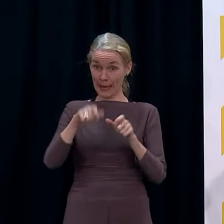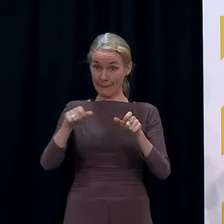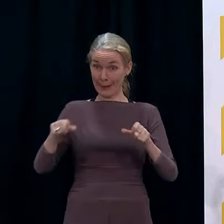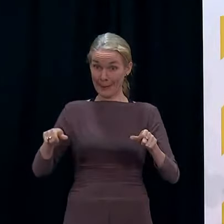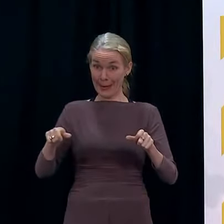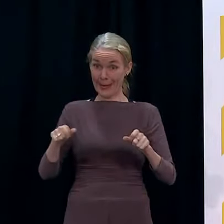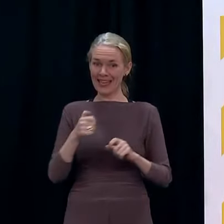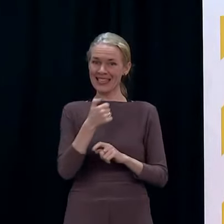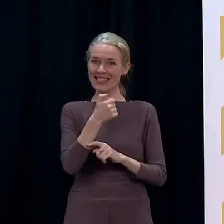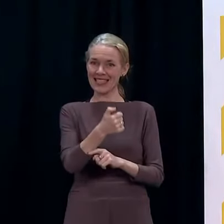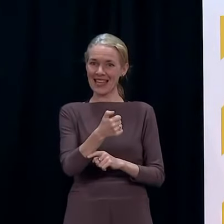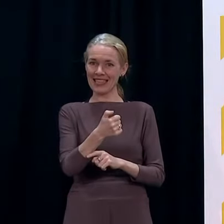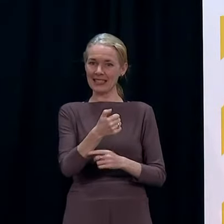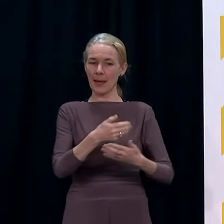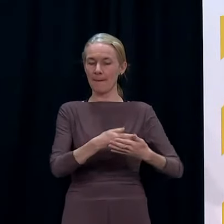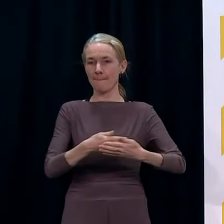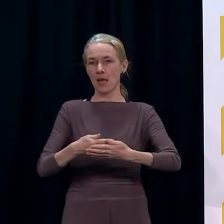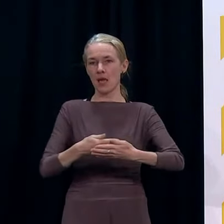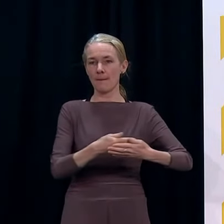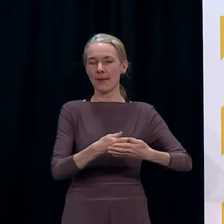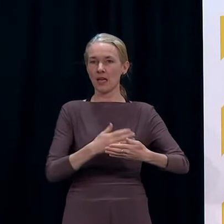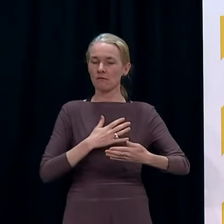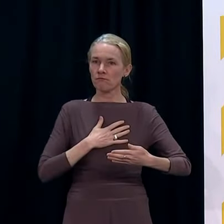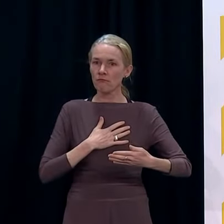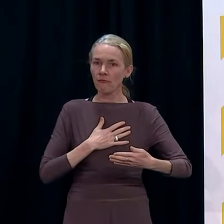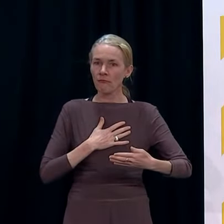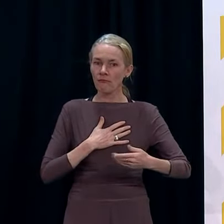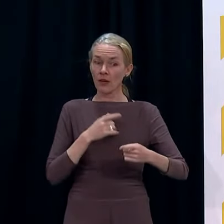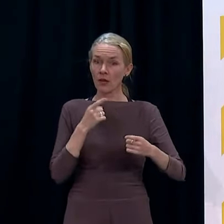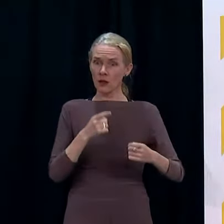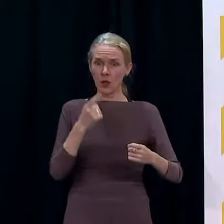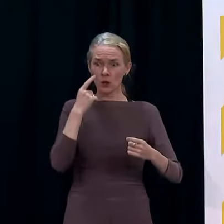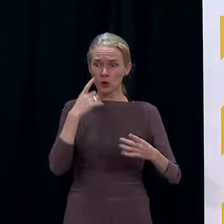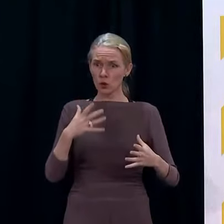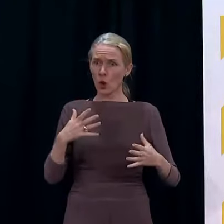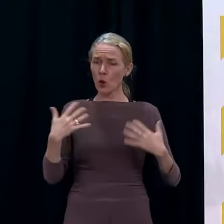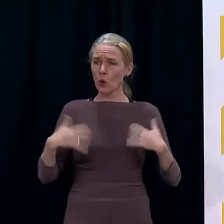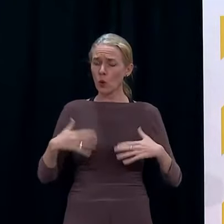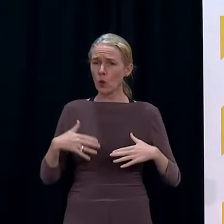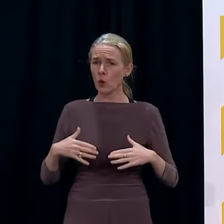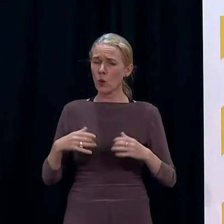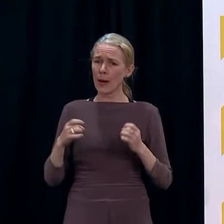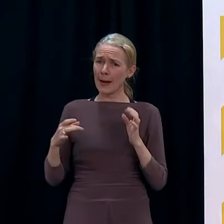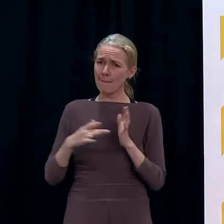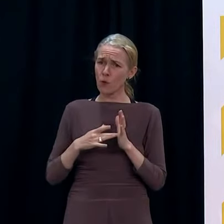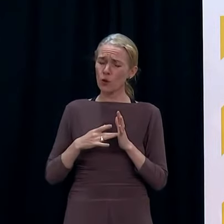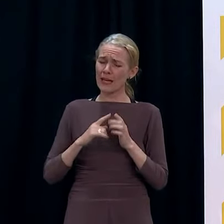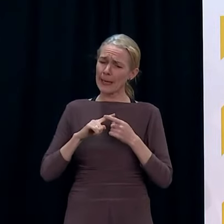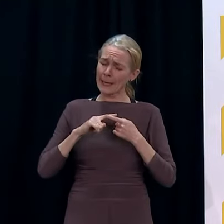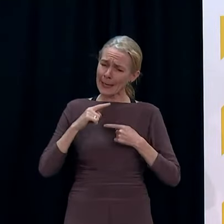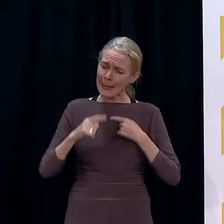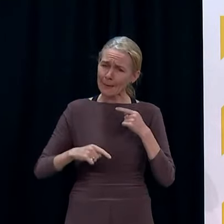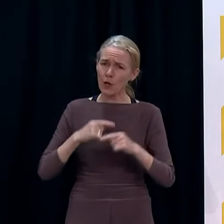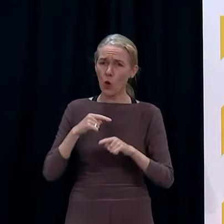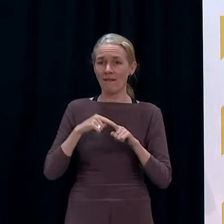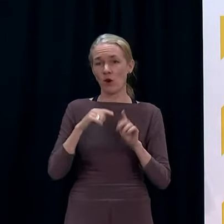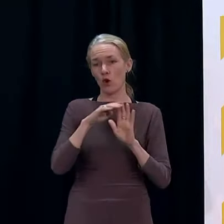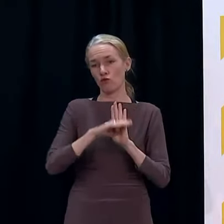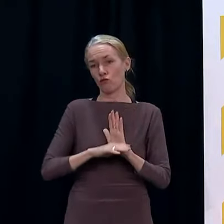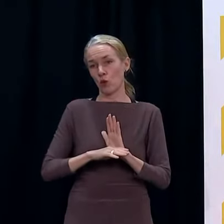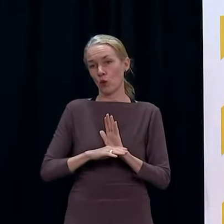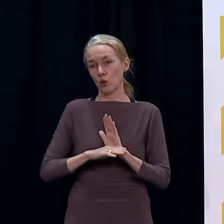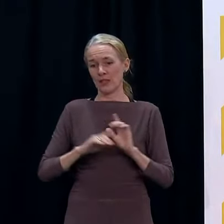this information reinforces the importance of us doing everything we can to stamp out the virus. That includes